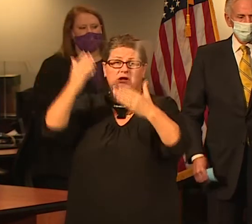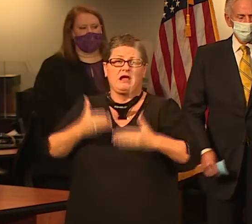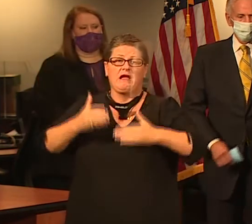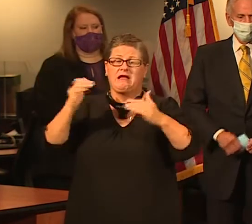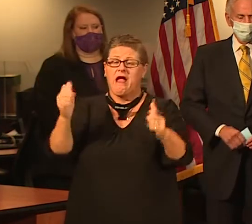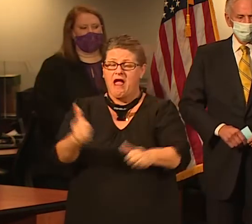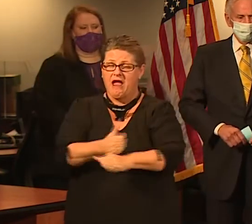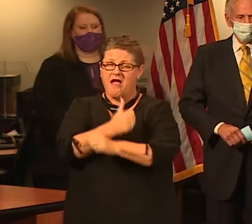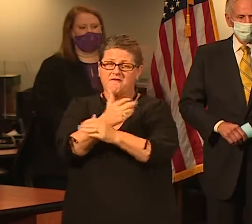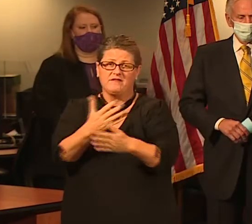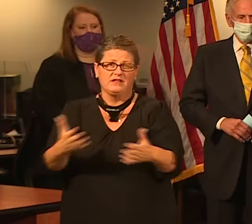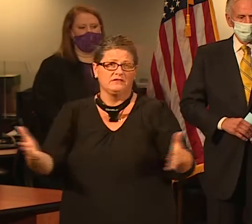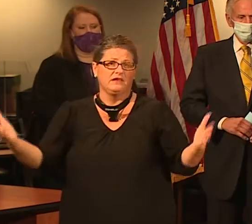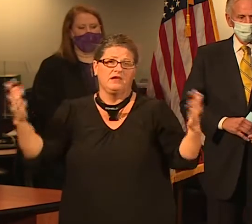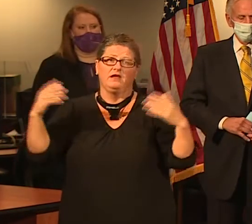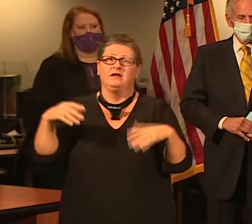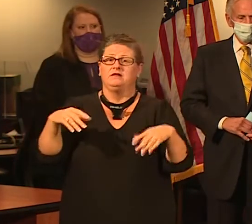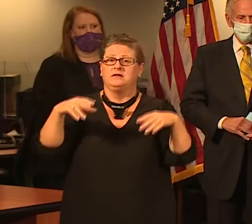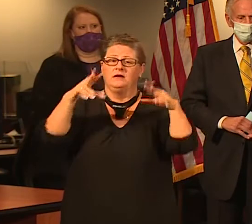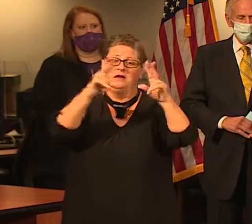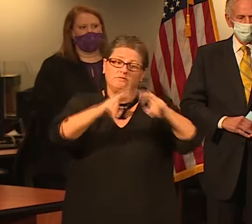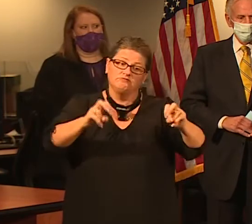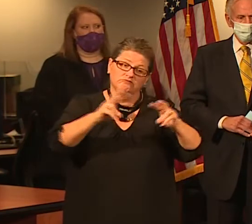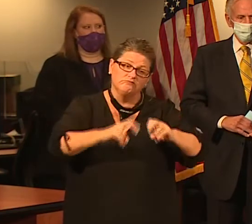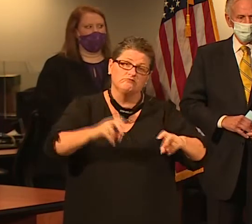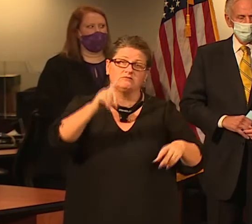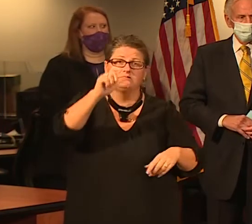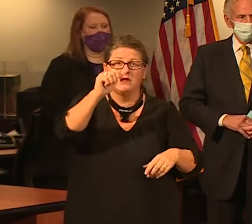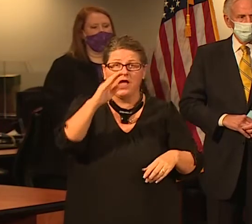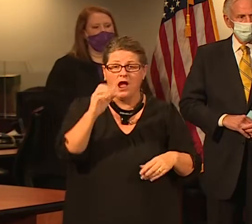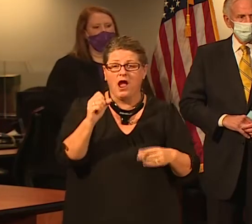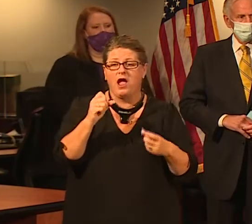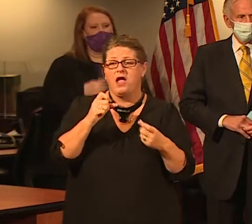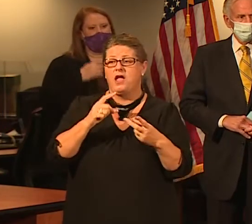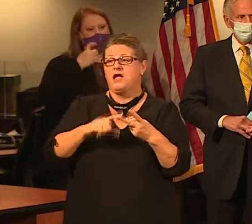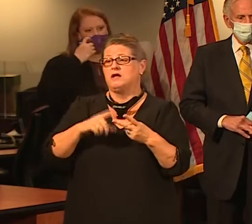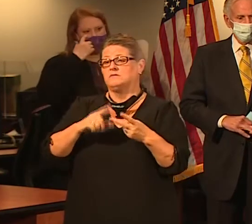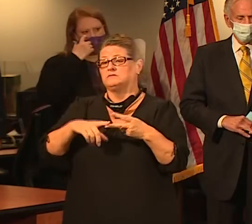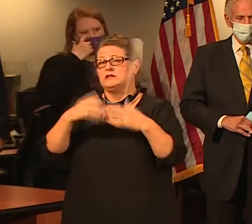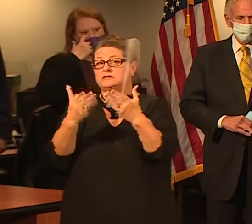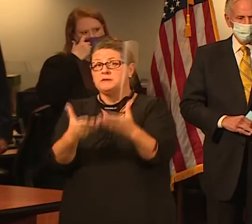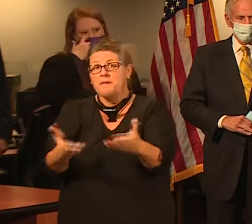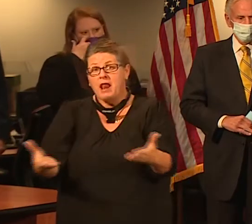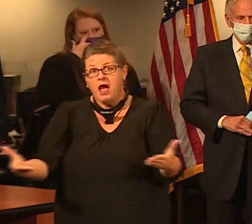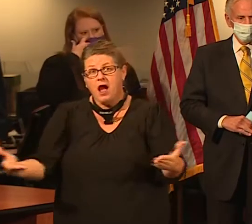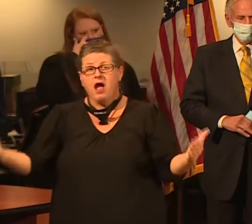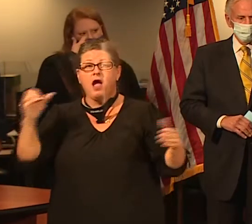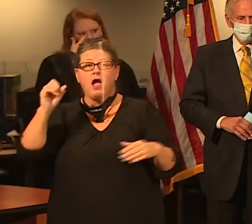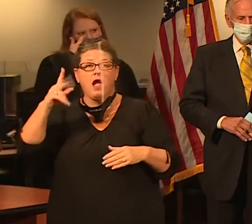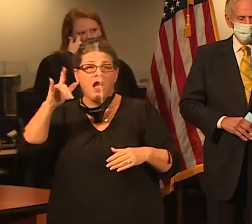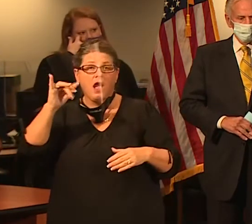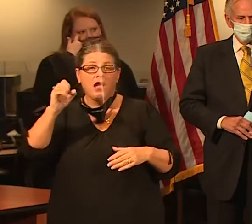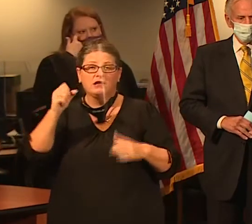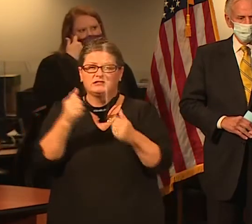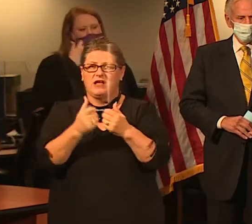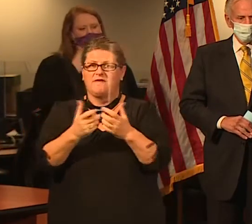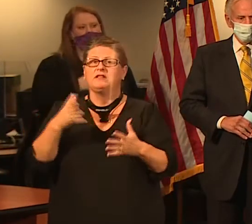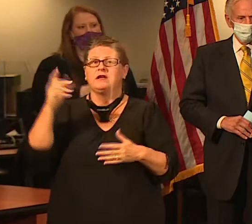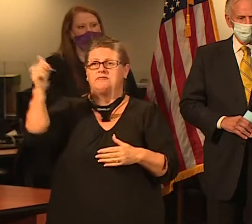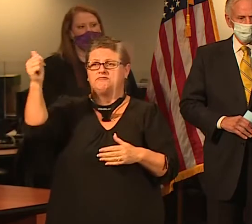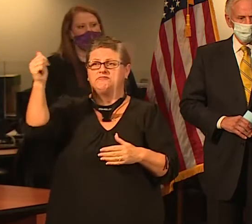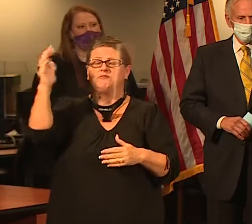the analytical lab work on those tests, and great resources